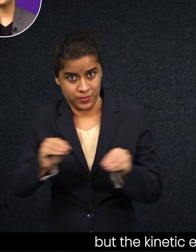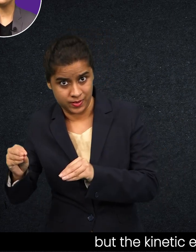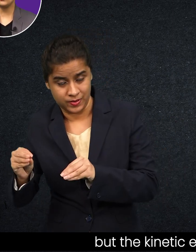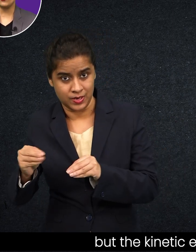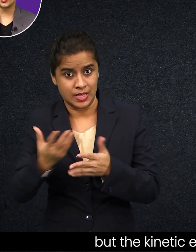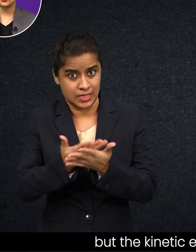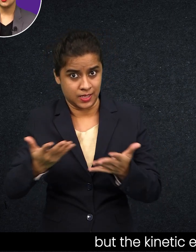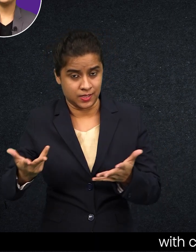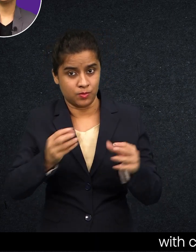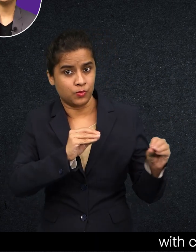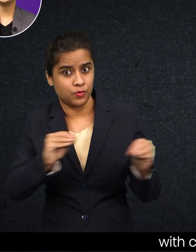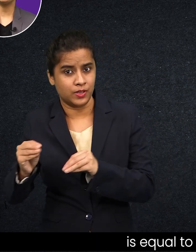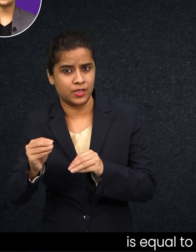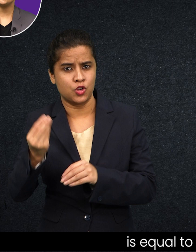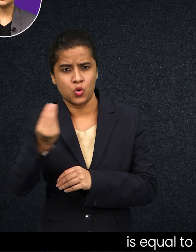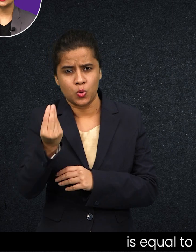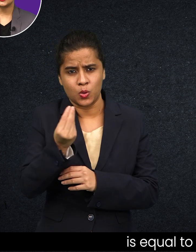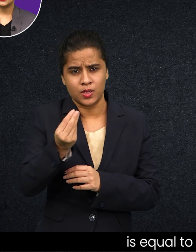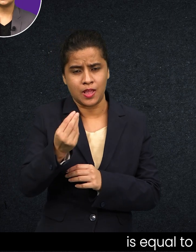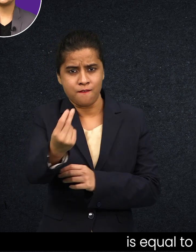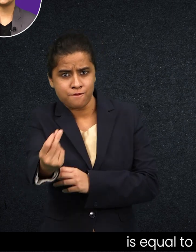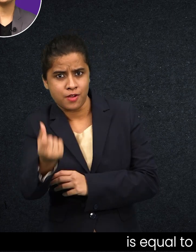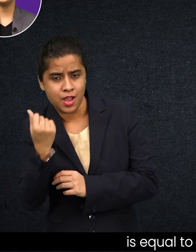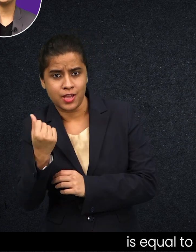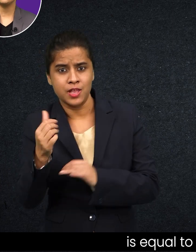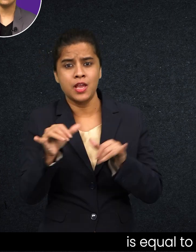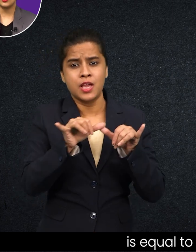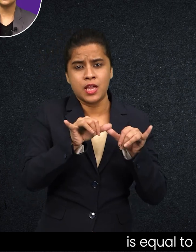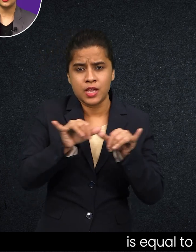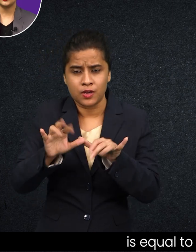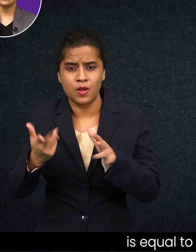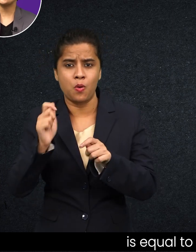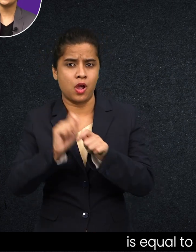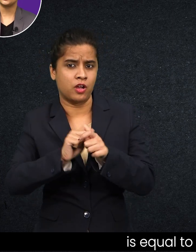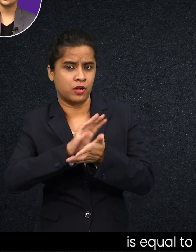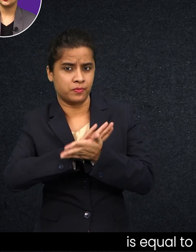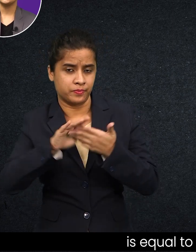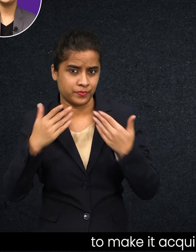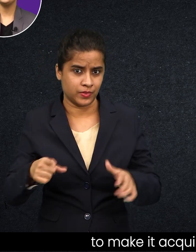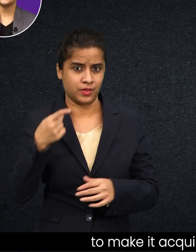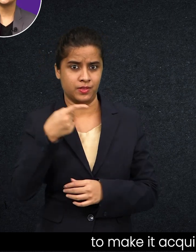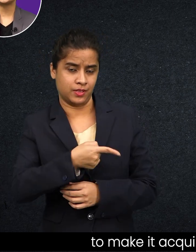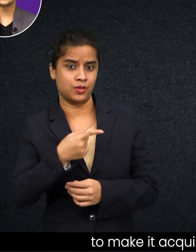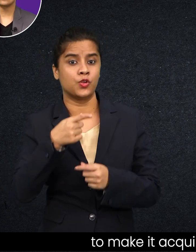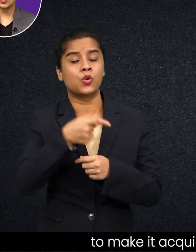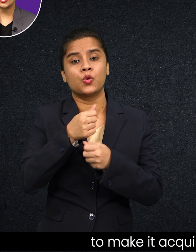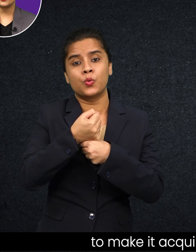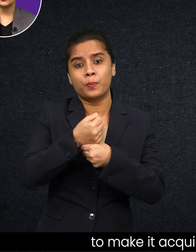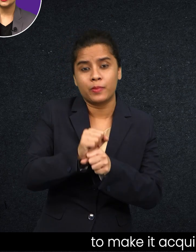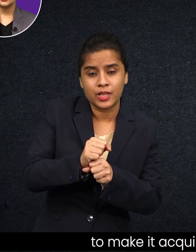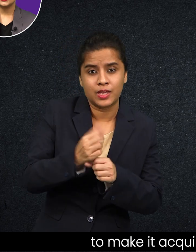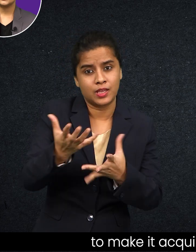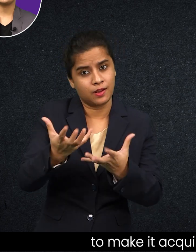a body moving with certain velocity is equal to the work done on it to make it